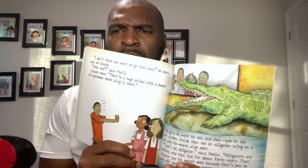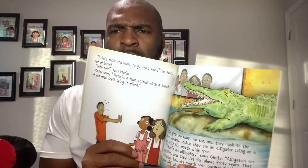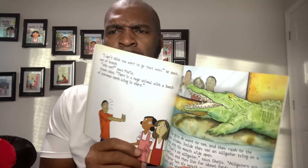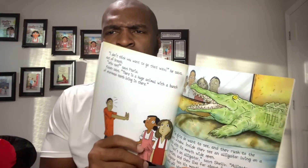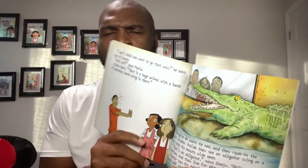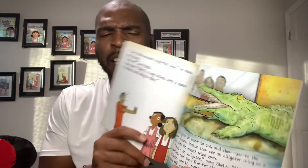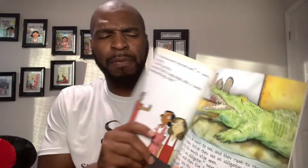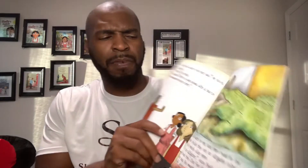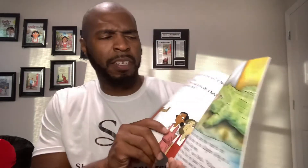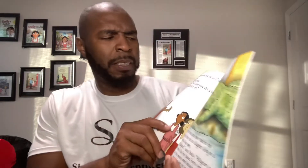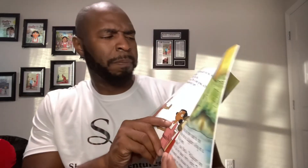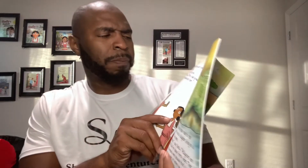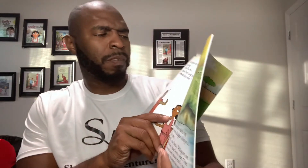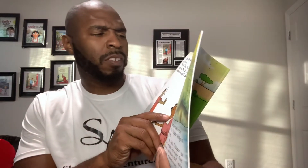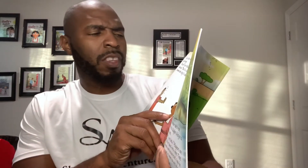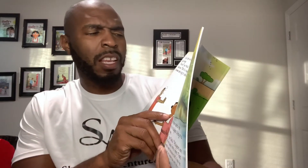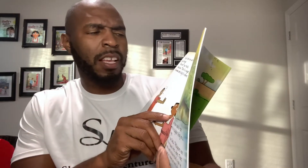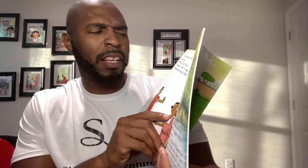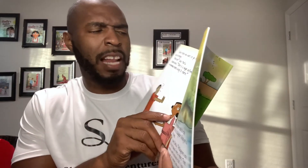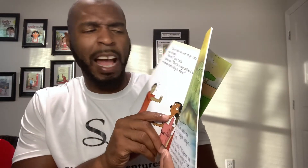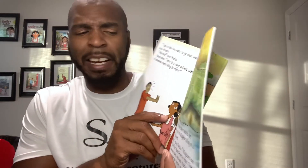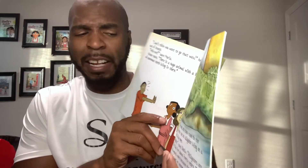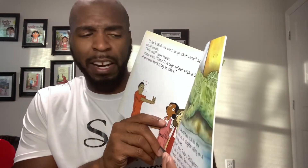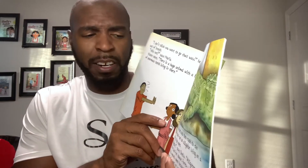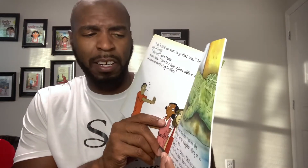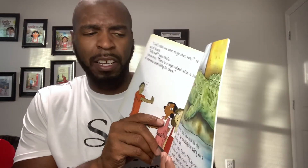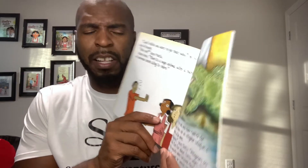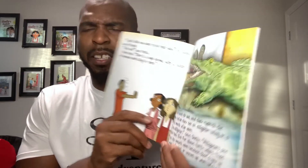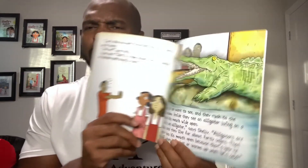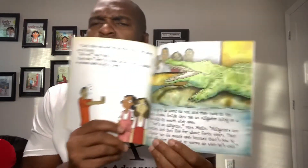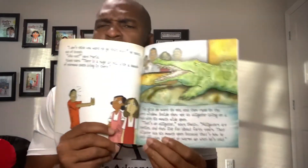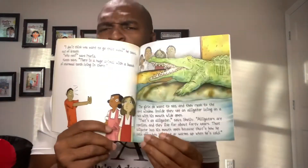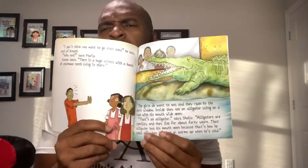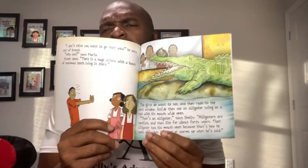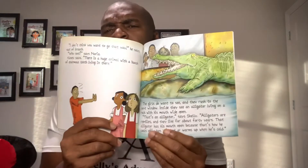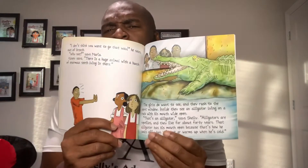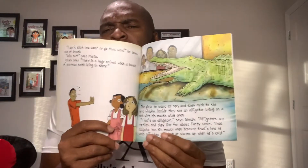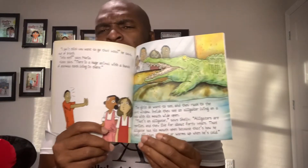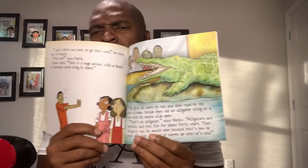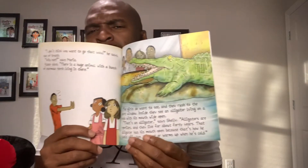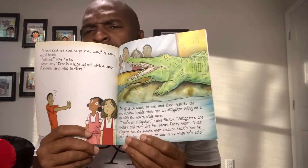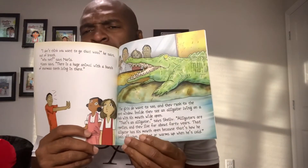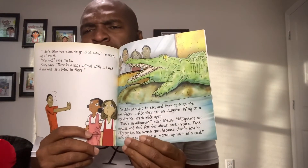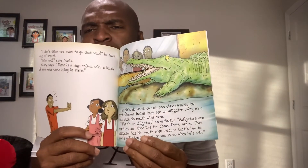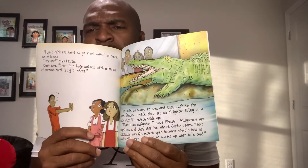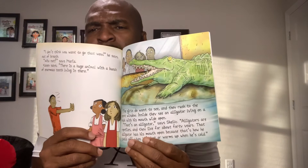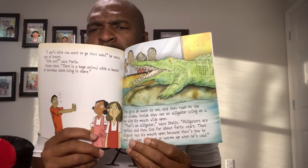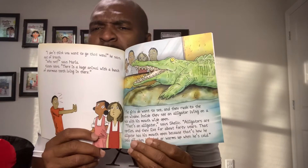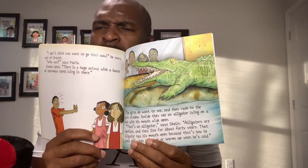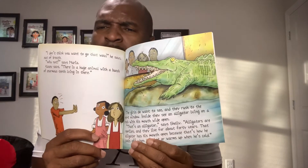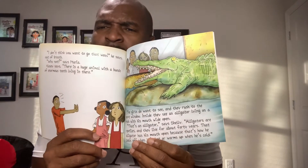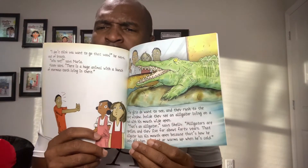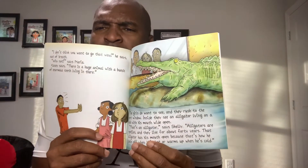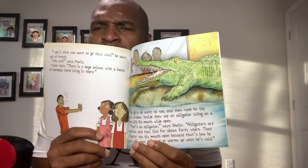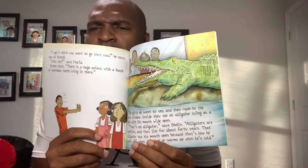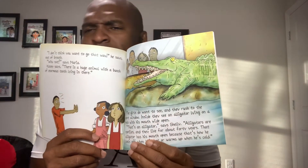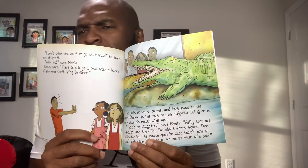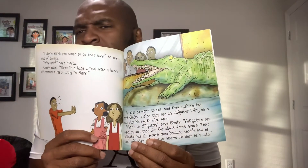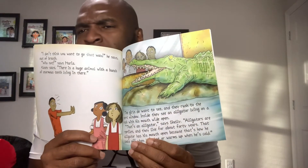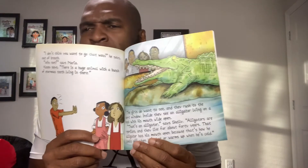enormous teeth lying in there. The girls do want to see, and they rush to the next window. Inside, they see an